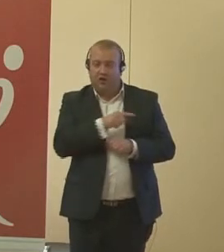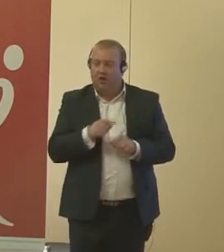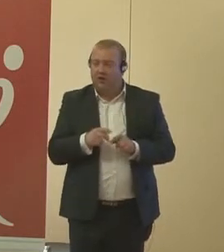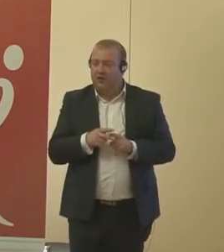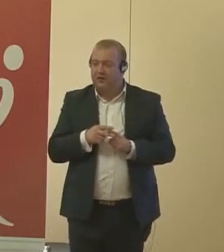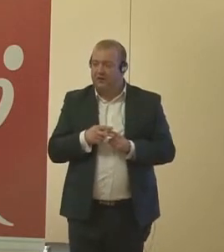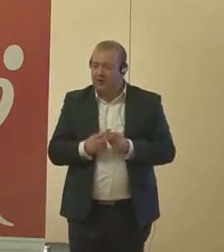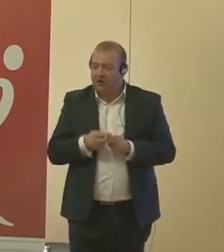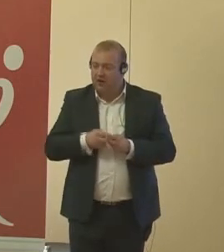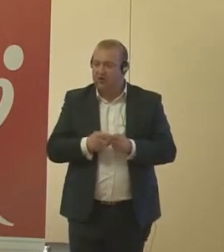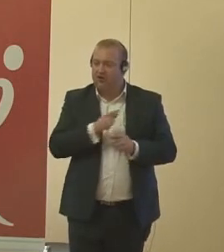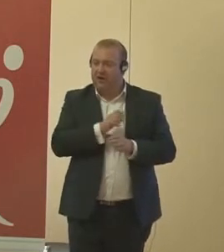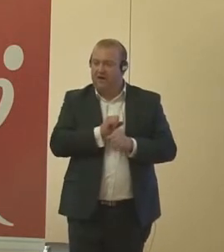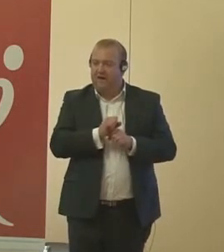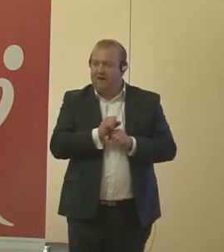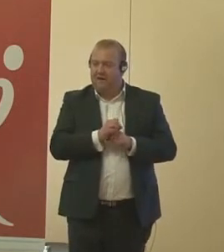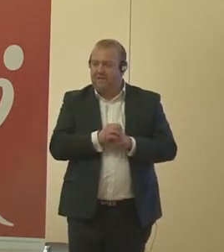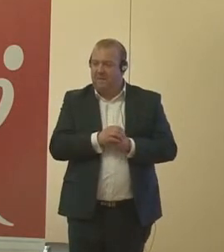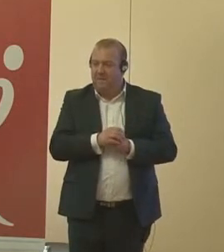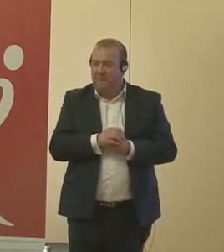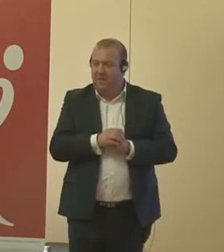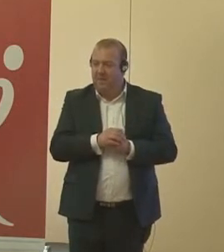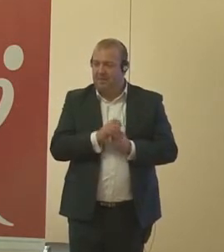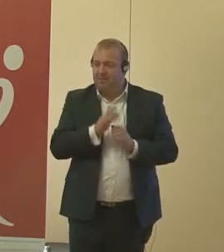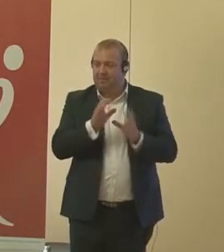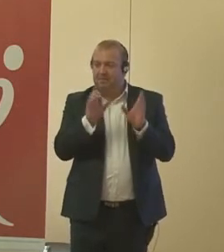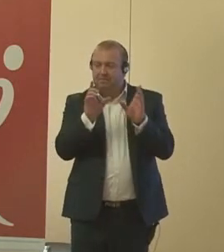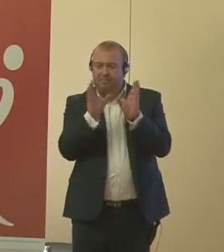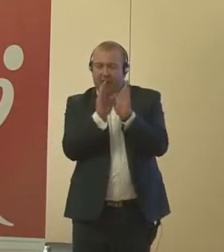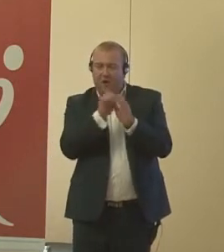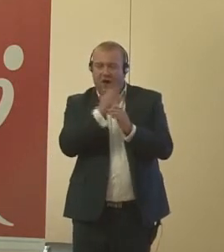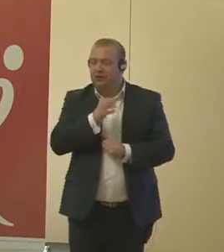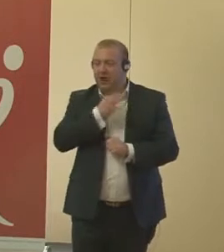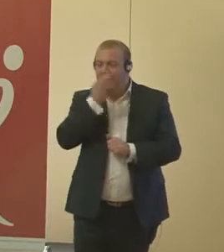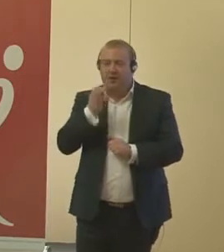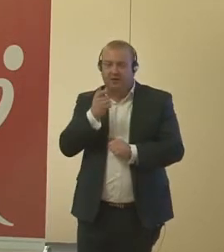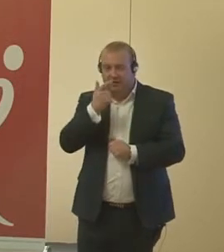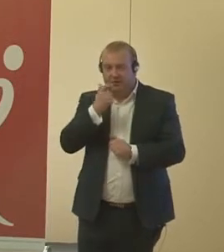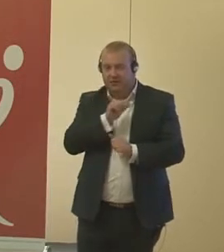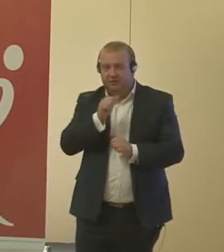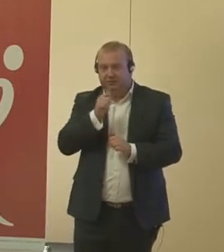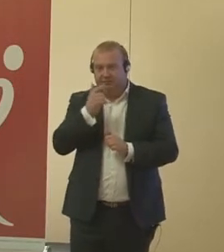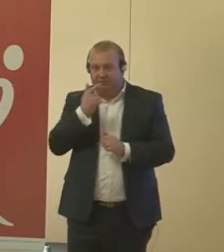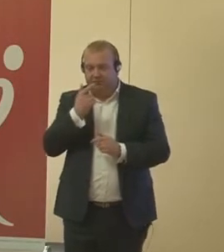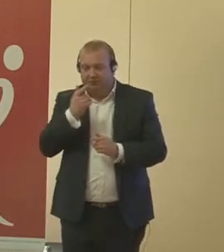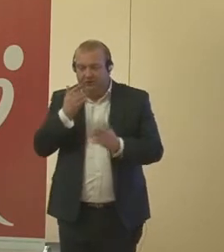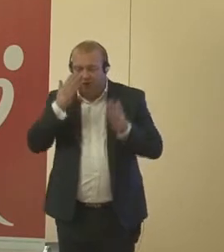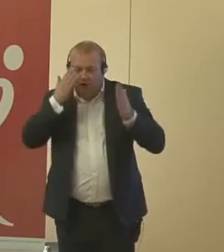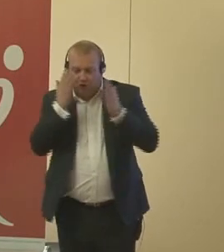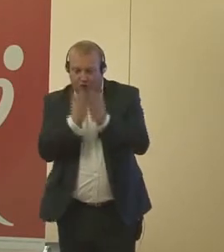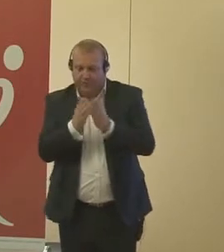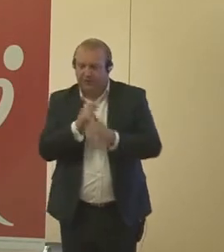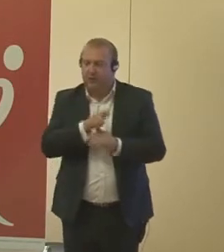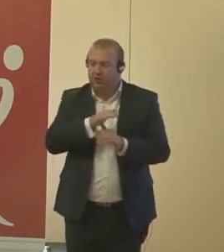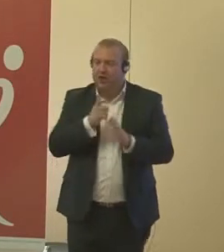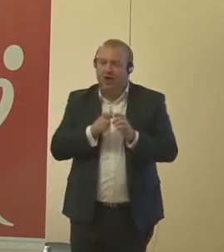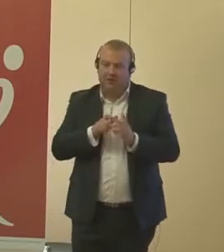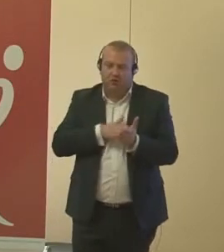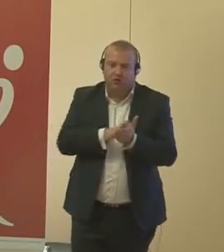from the classroom, a printer scanner and speakers and headphones. On the second image,